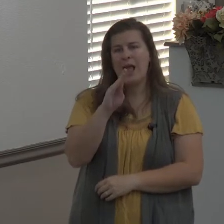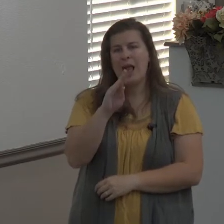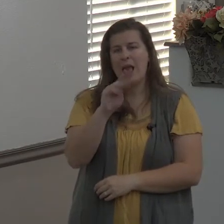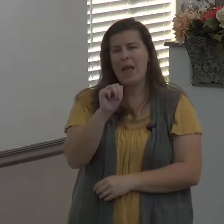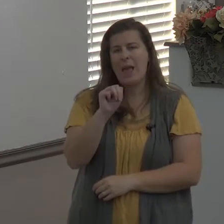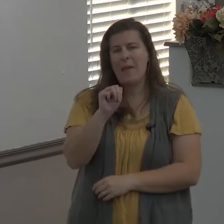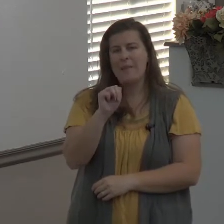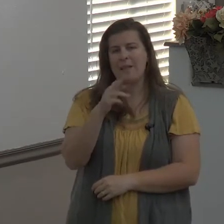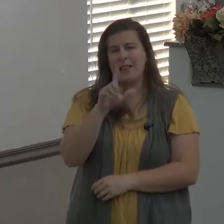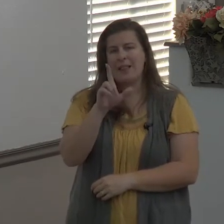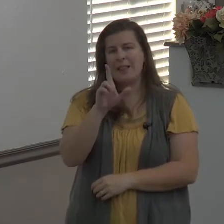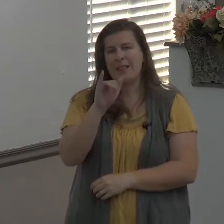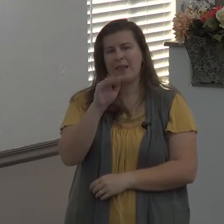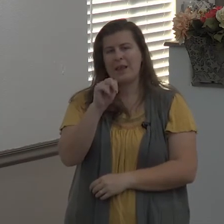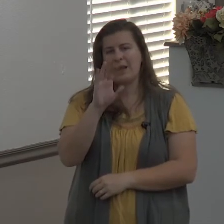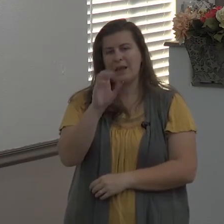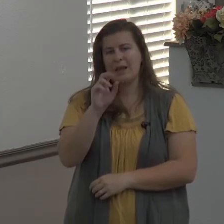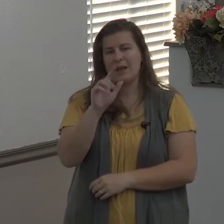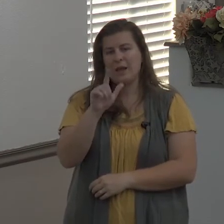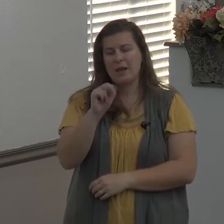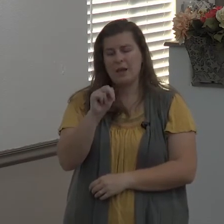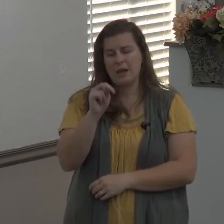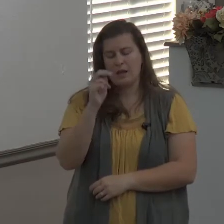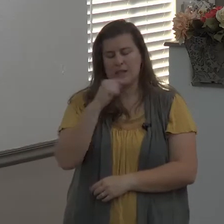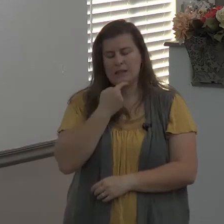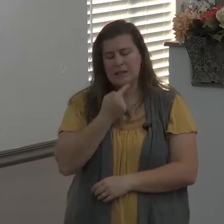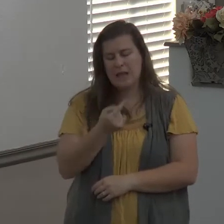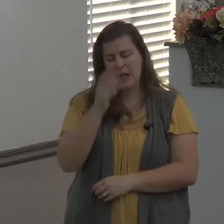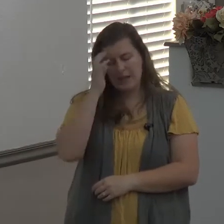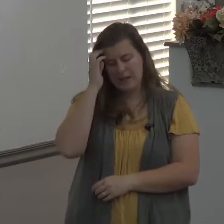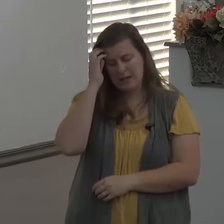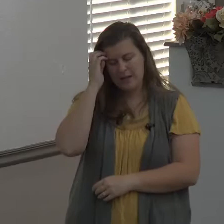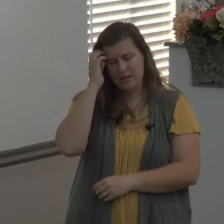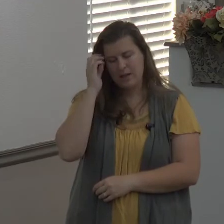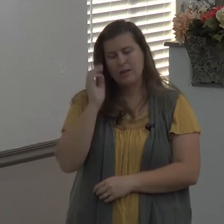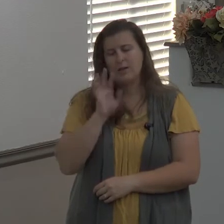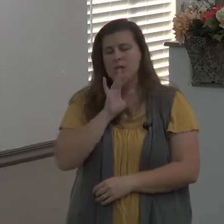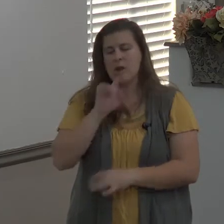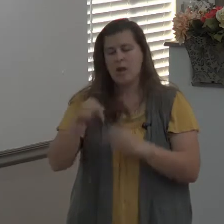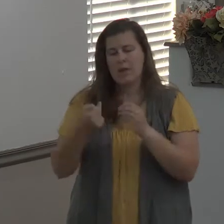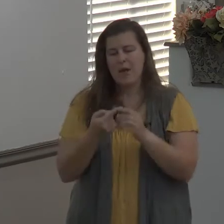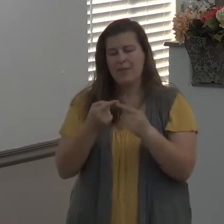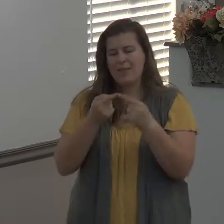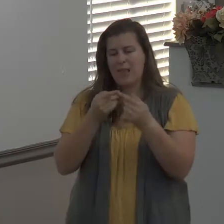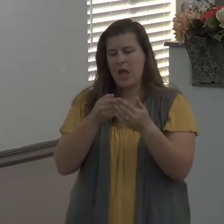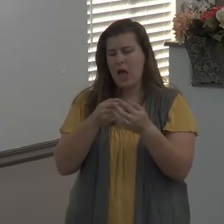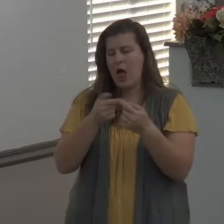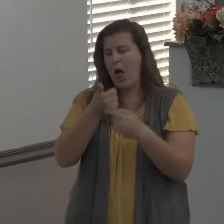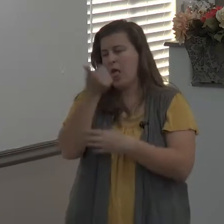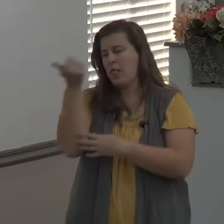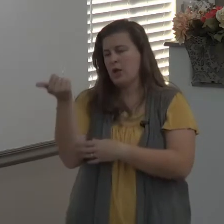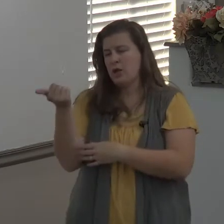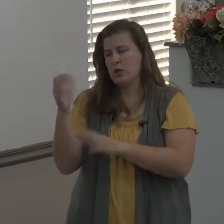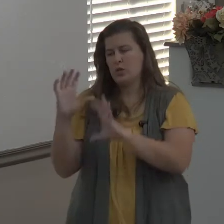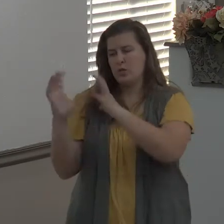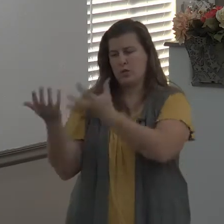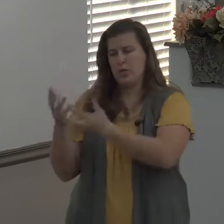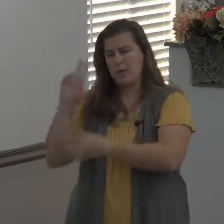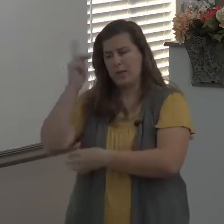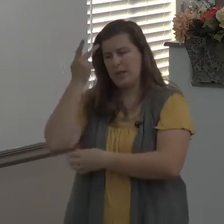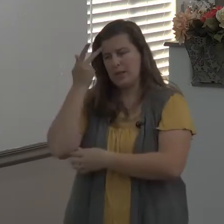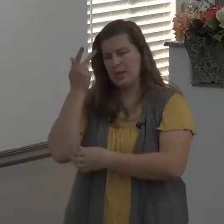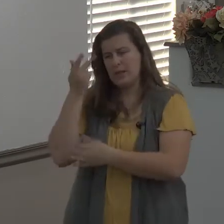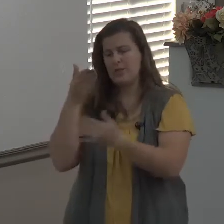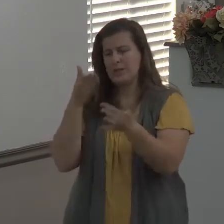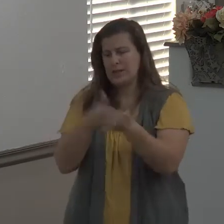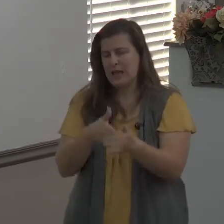The quote is attributed to Abraham Lincoln. I don't know if it was his, but somebody asked him about the attacks that one of his, the